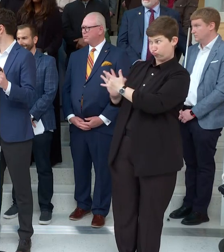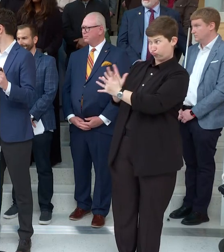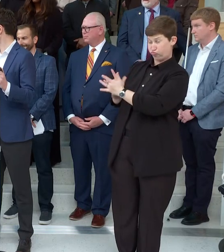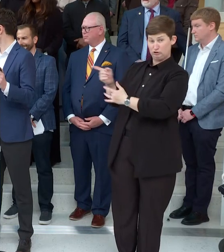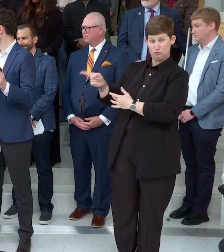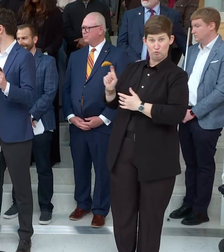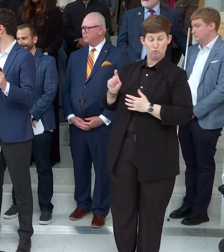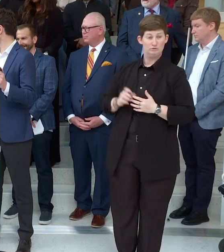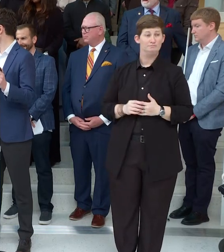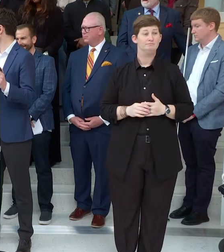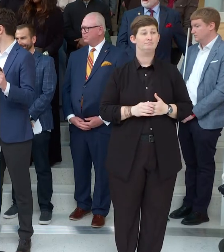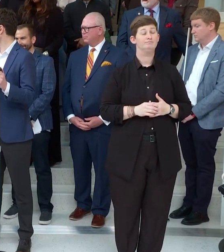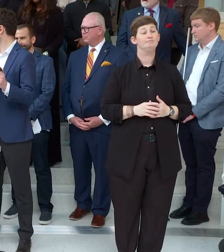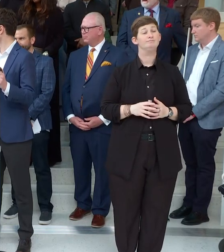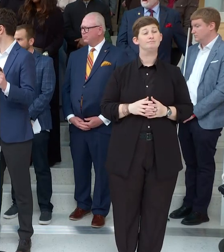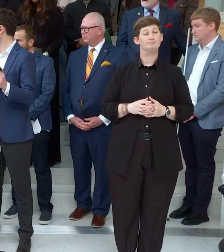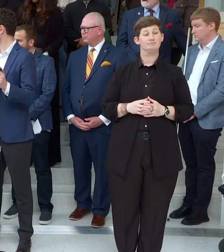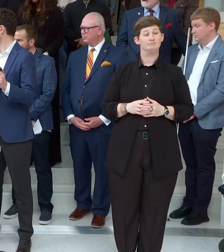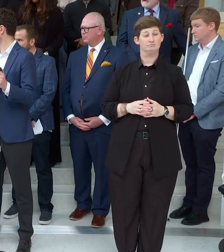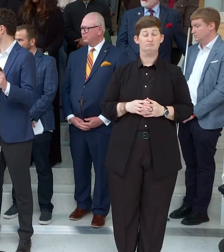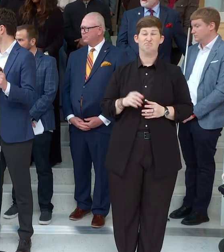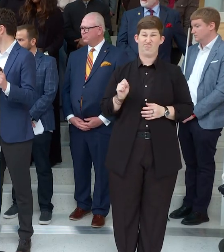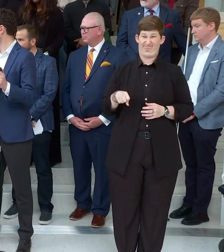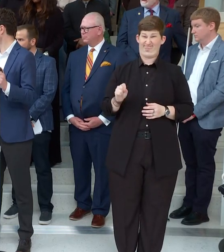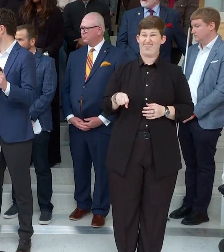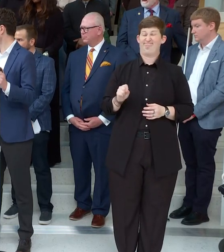earlier, it's probably the most